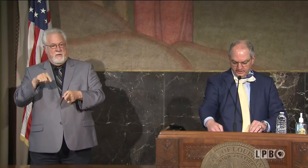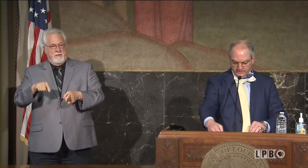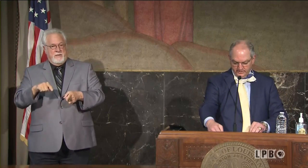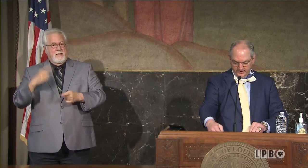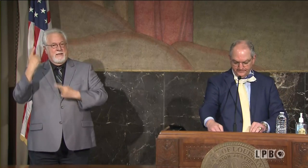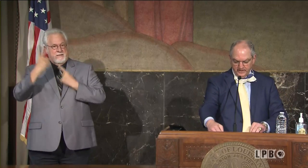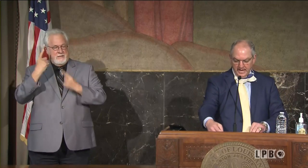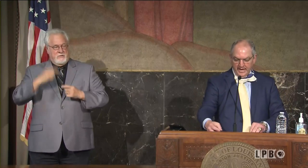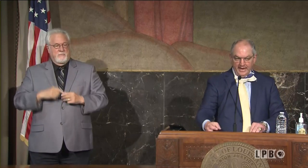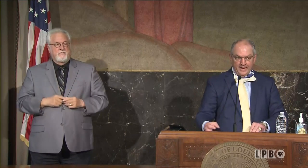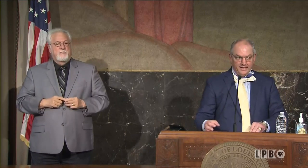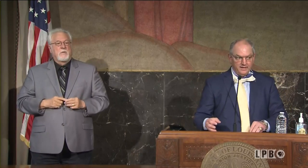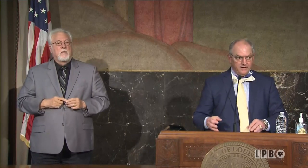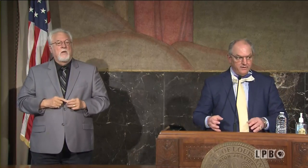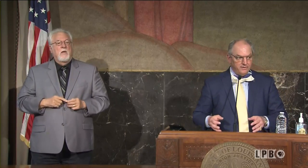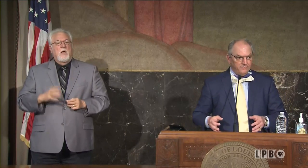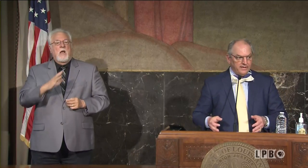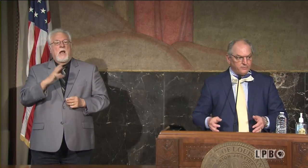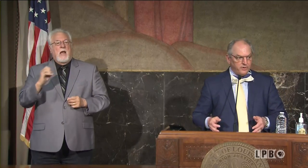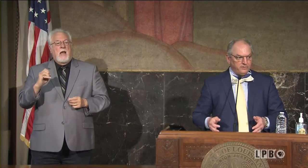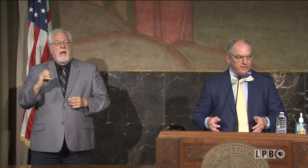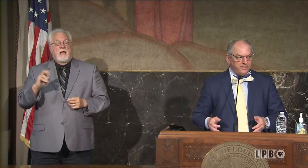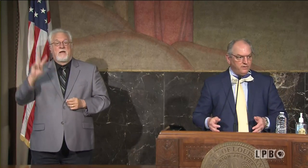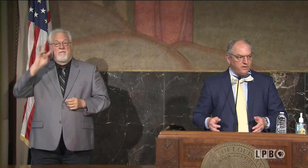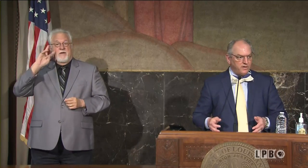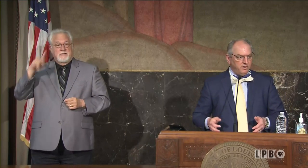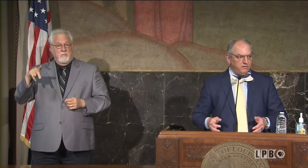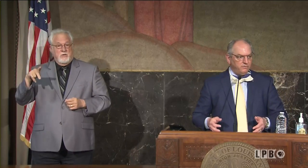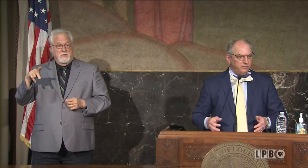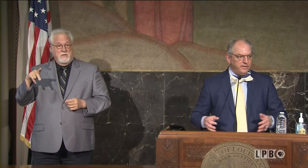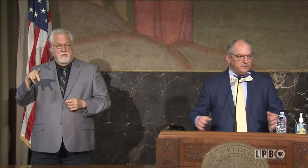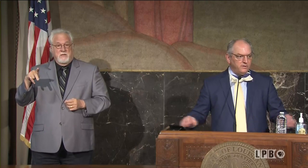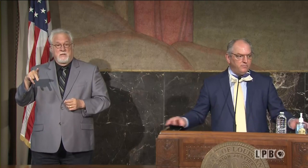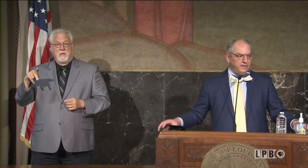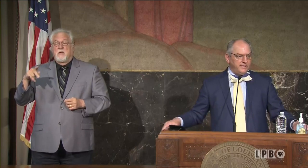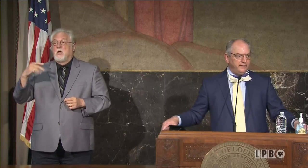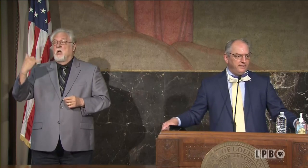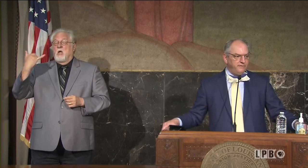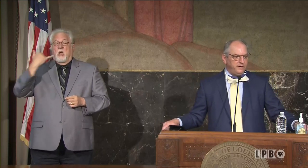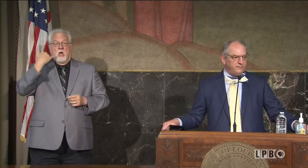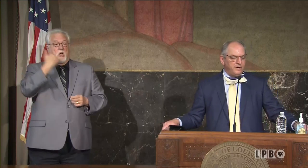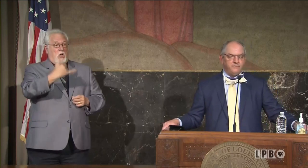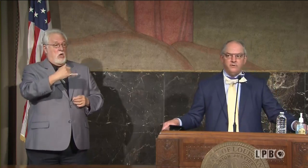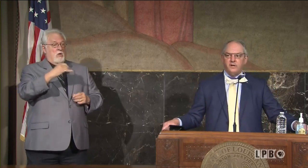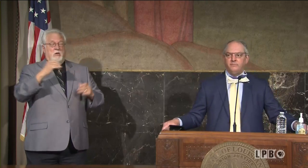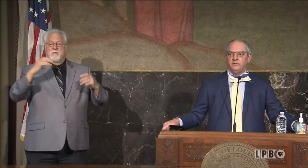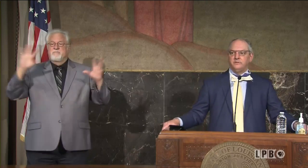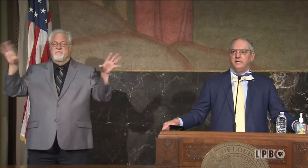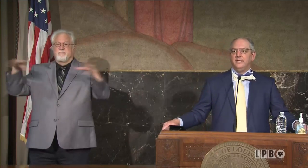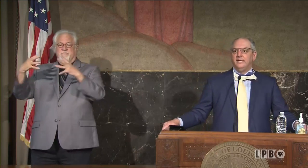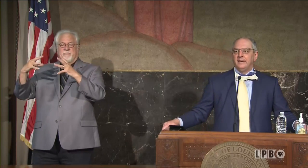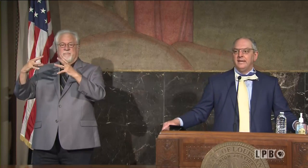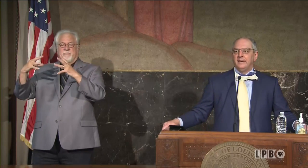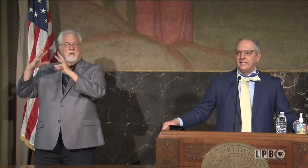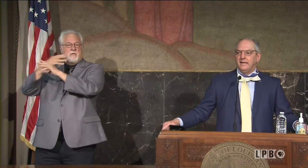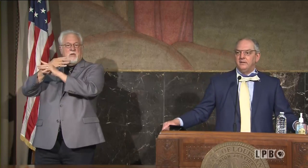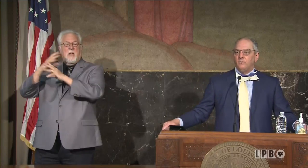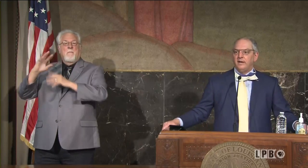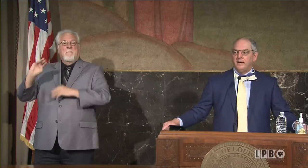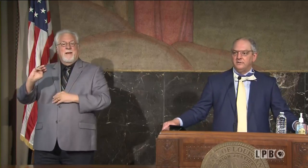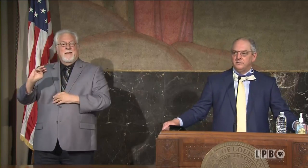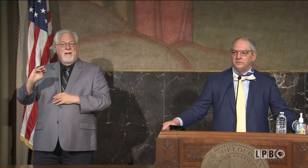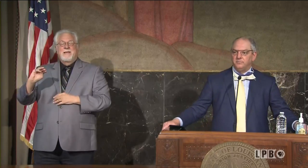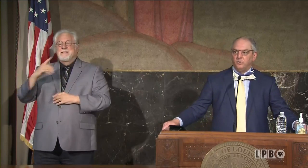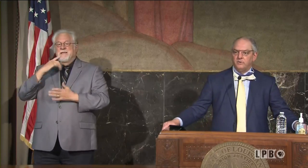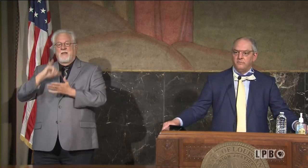seriously considered. And the Vice President on the call with us on Monday, a video telephone conference, indicated the